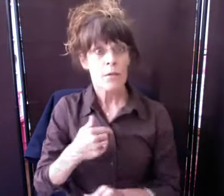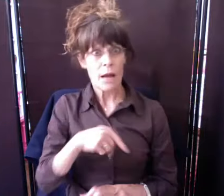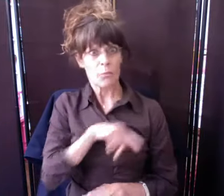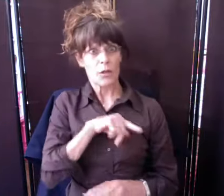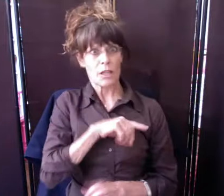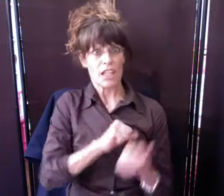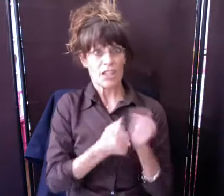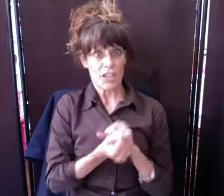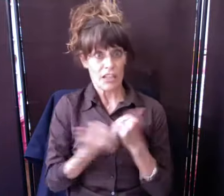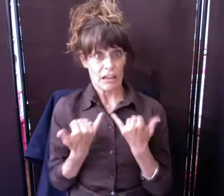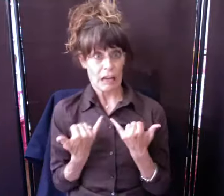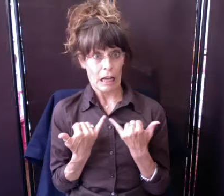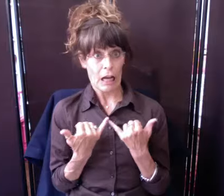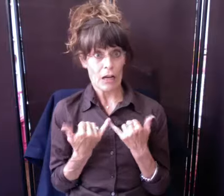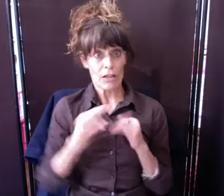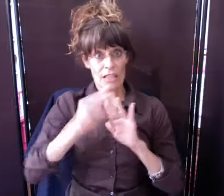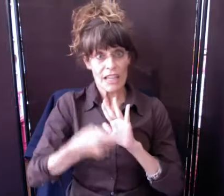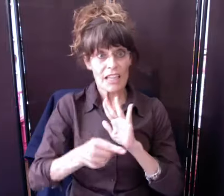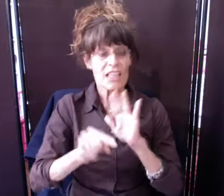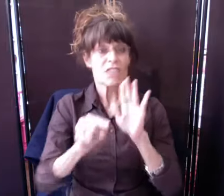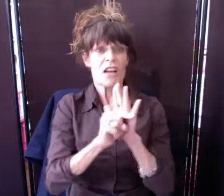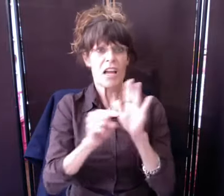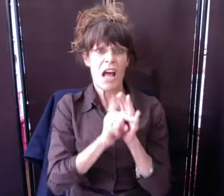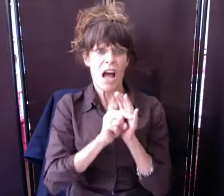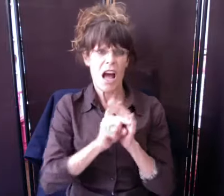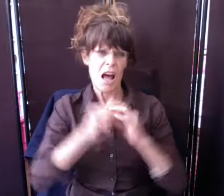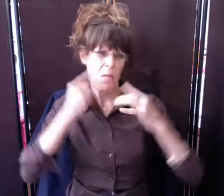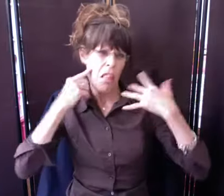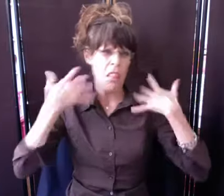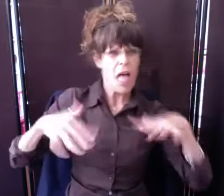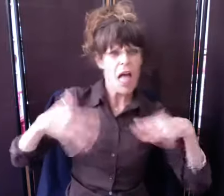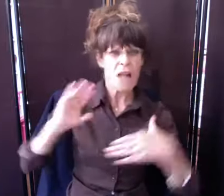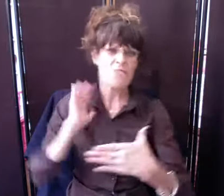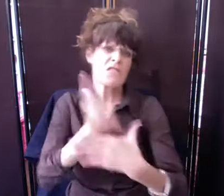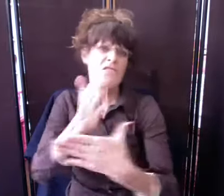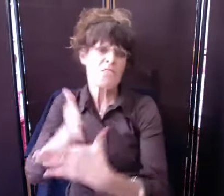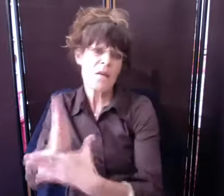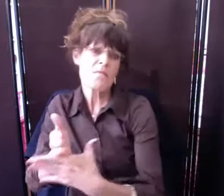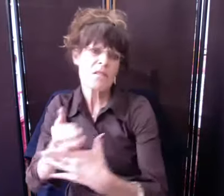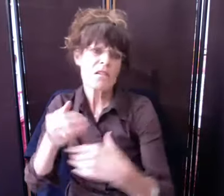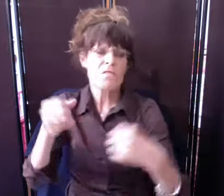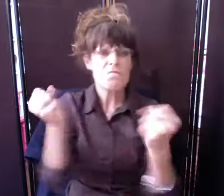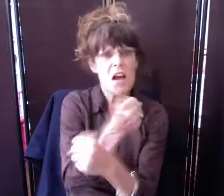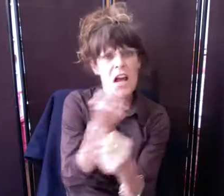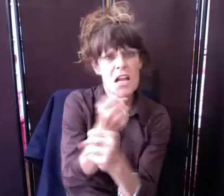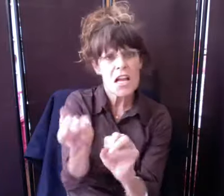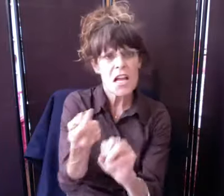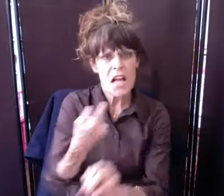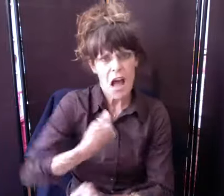second grade, I'm loud, I'm disruptive. I start fighting in class. I start becoming a bully. I